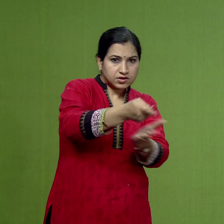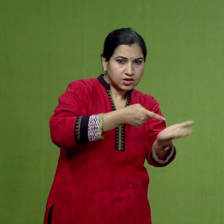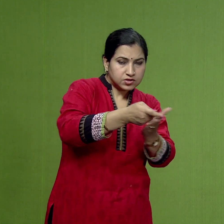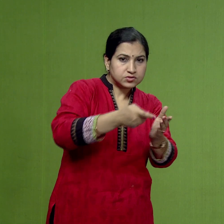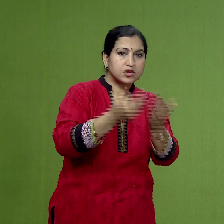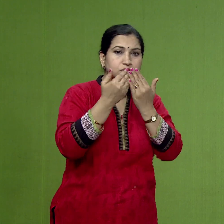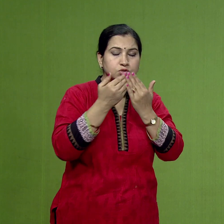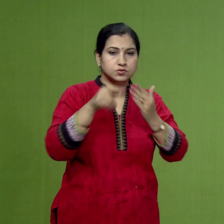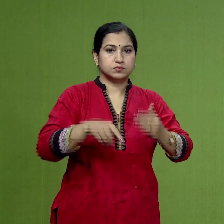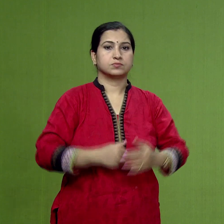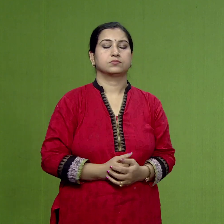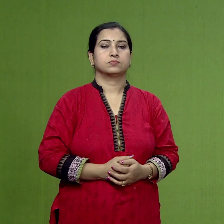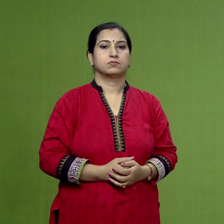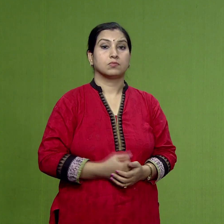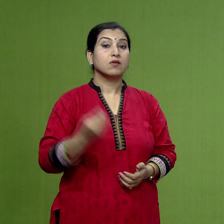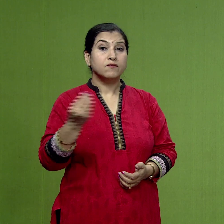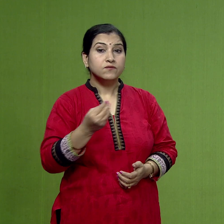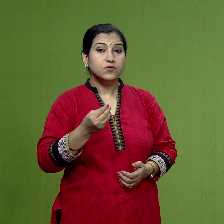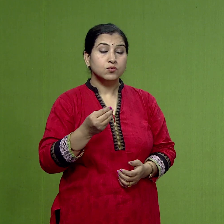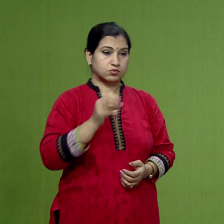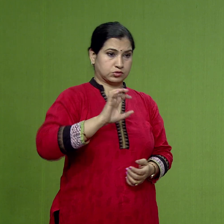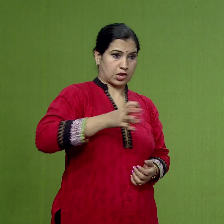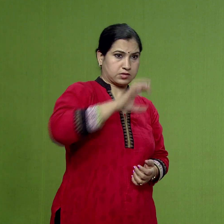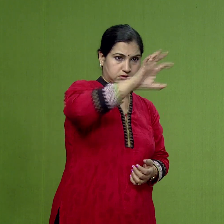Some of the states have also done so.